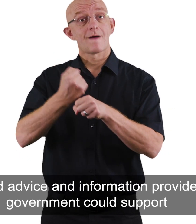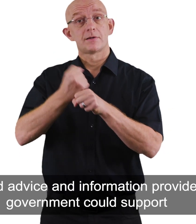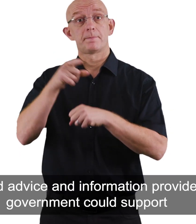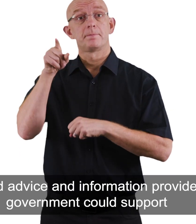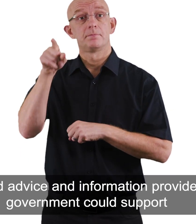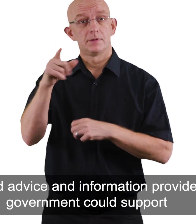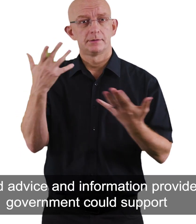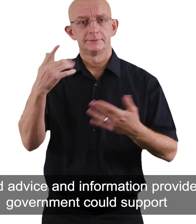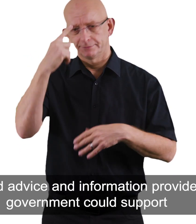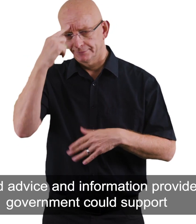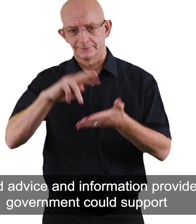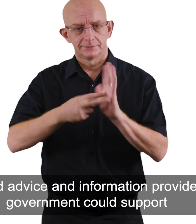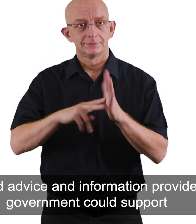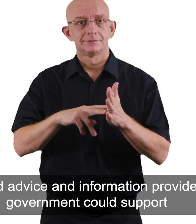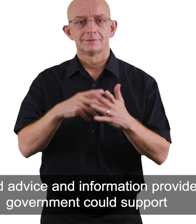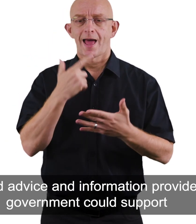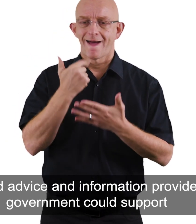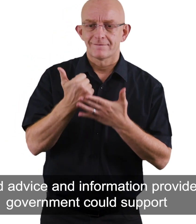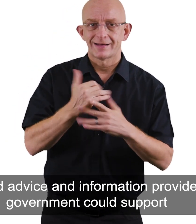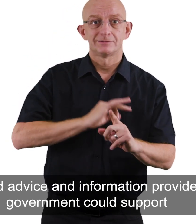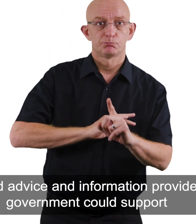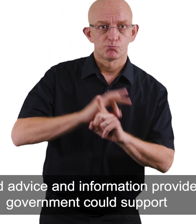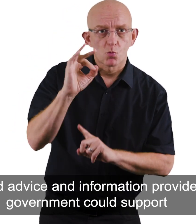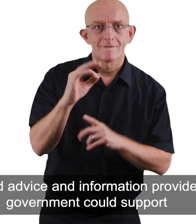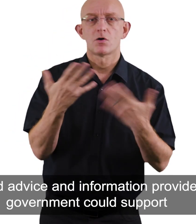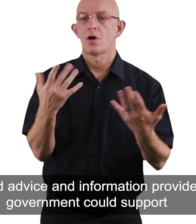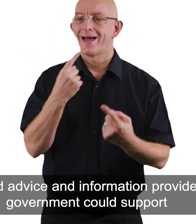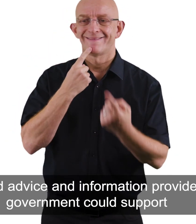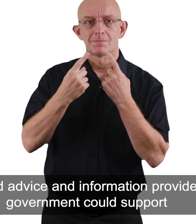Improved advice and information provided by government could support